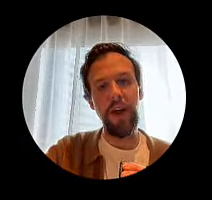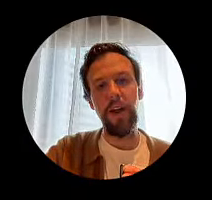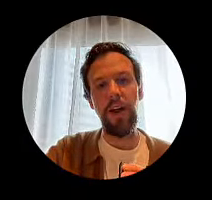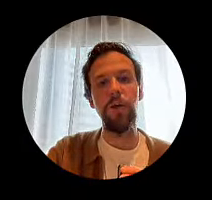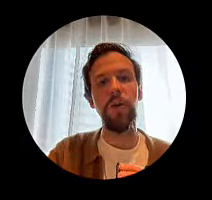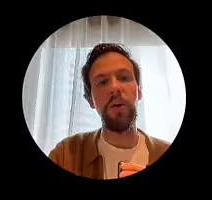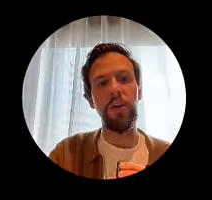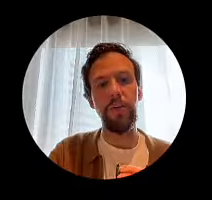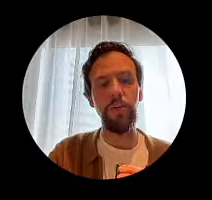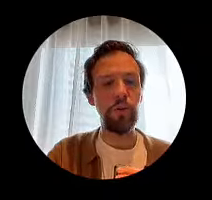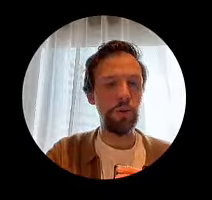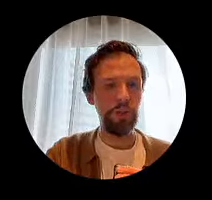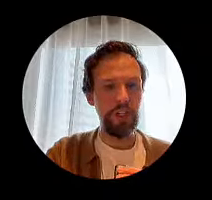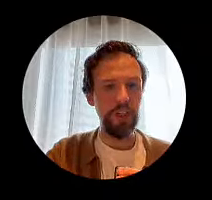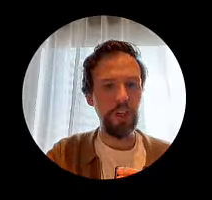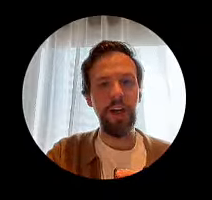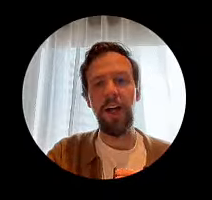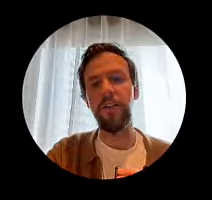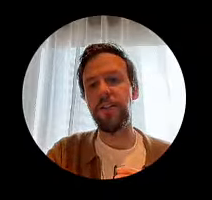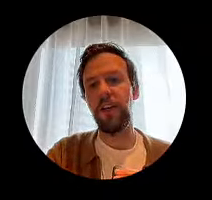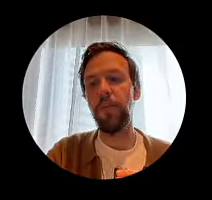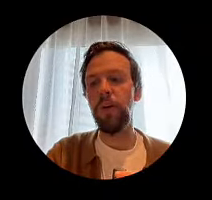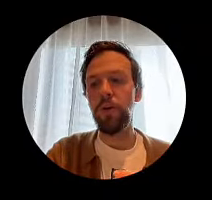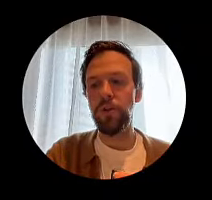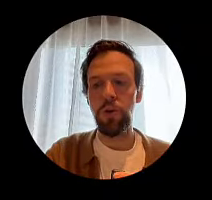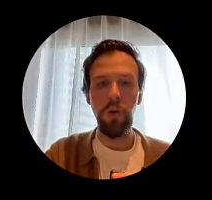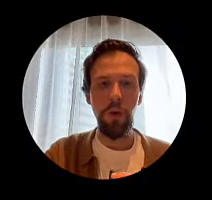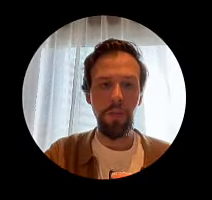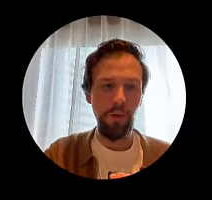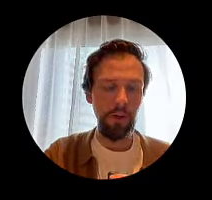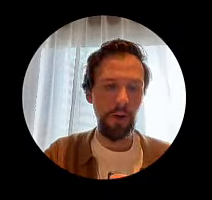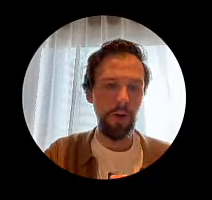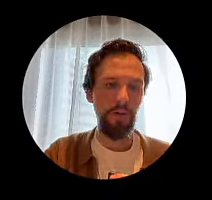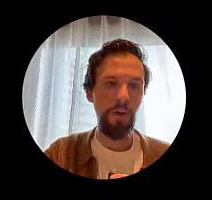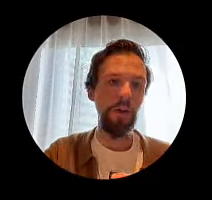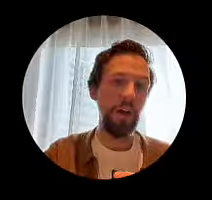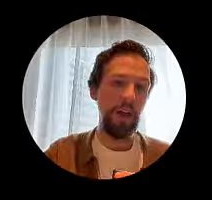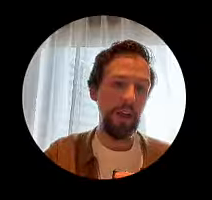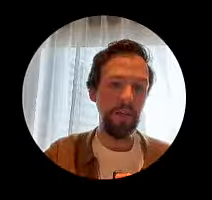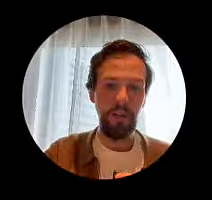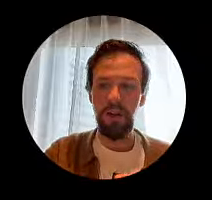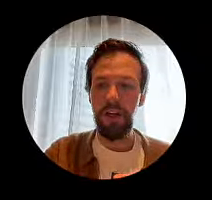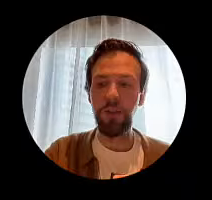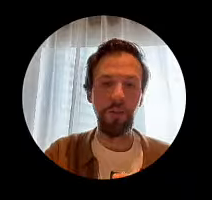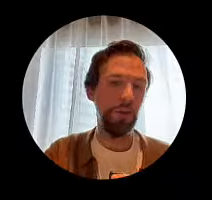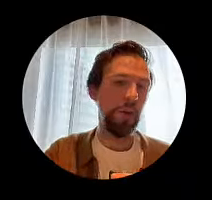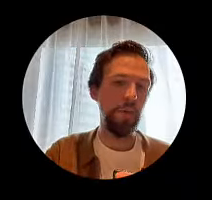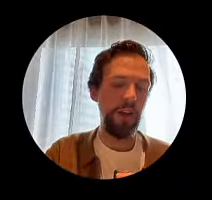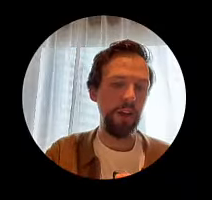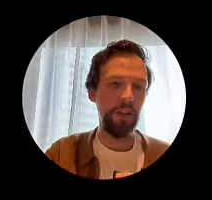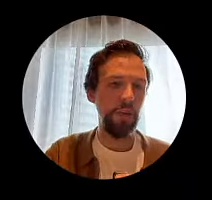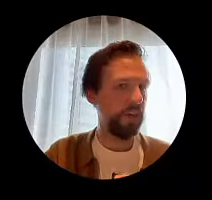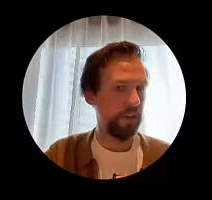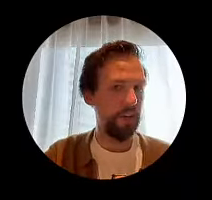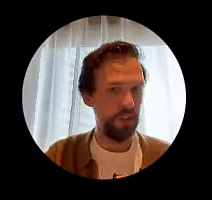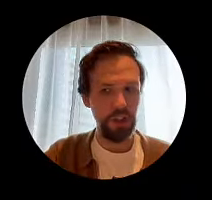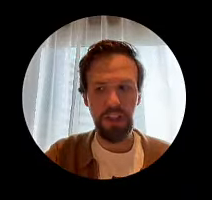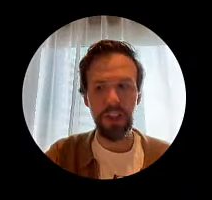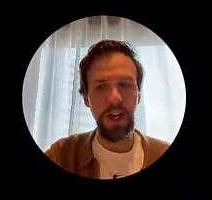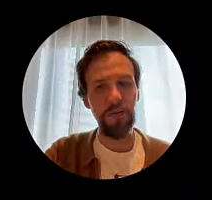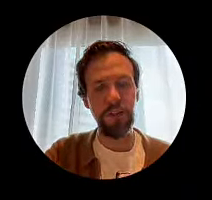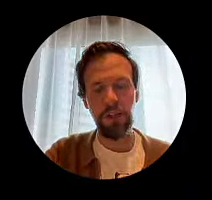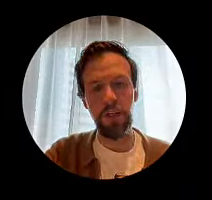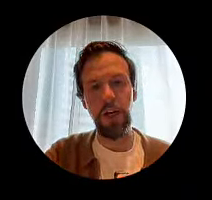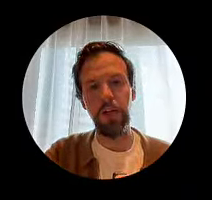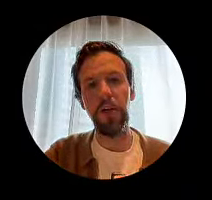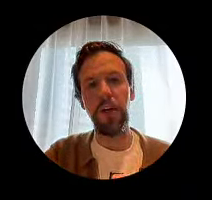if I allow them to change the color scheme. So both in Art of Fauna and in the Ancient Board Game Collection, you can